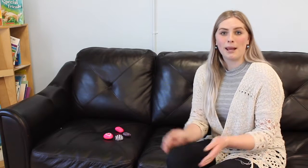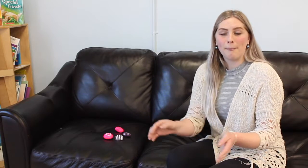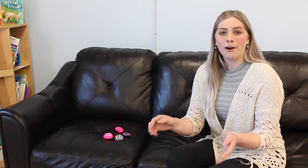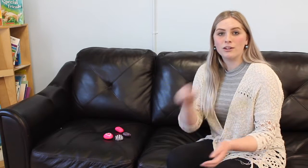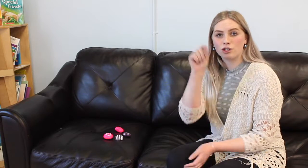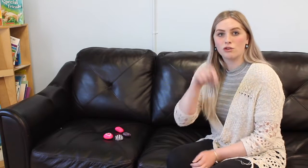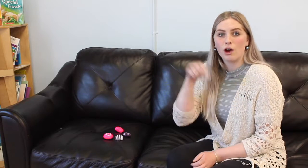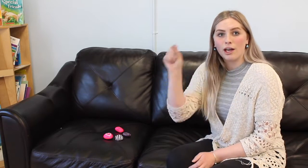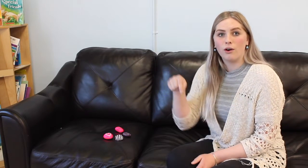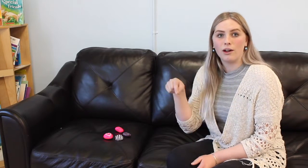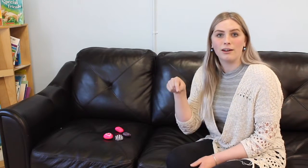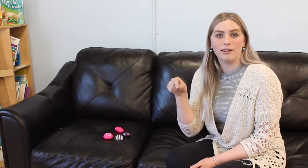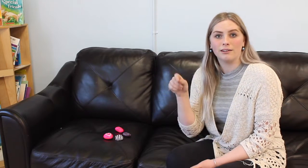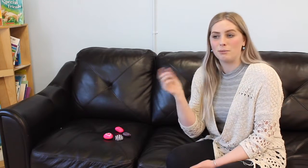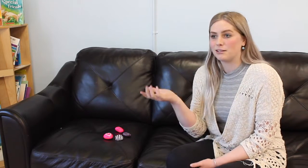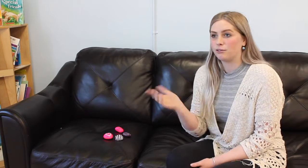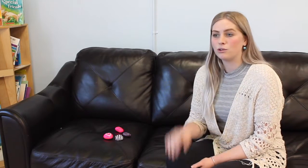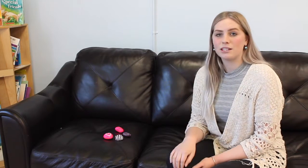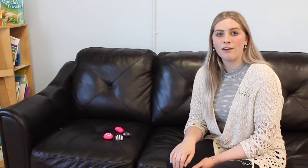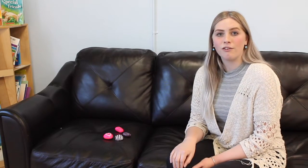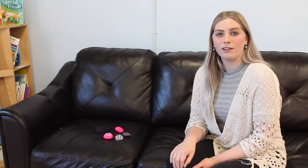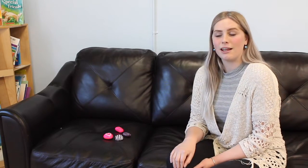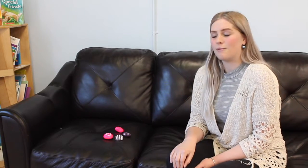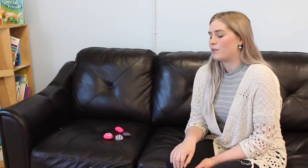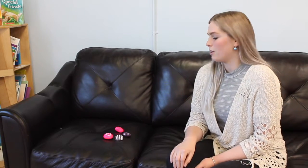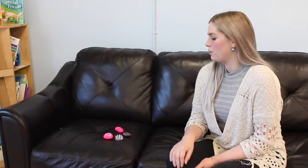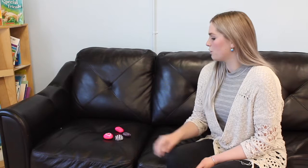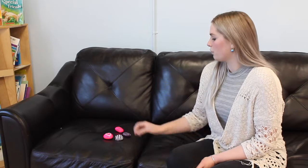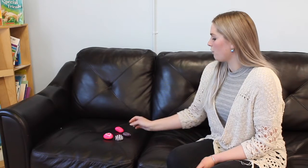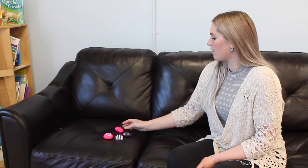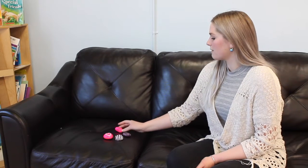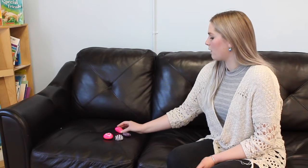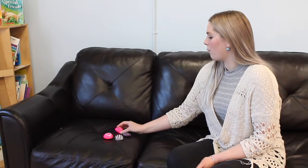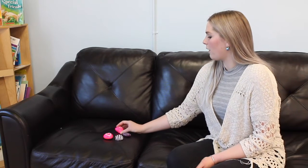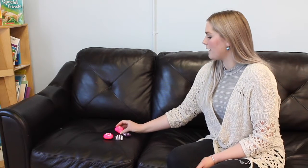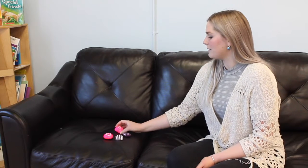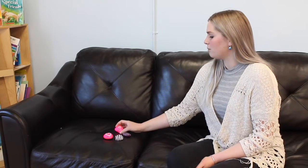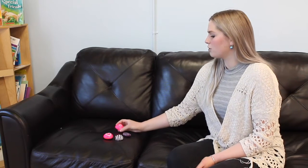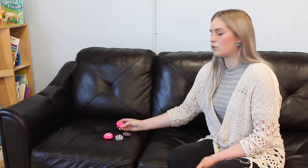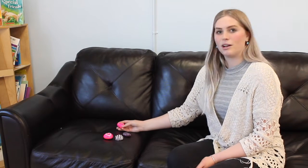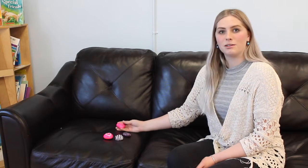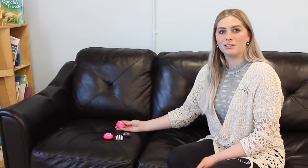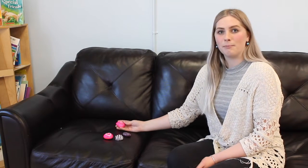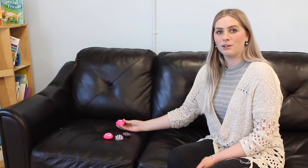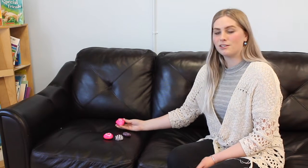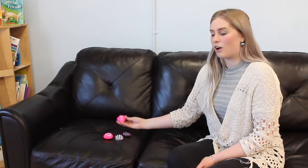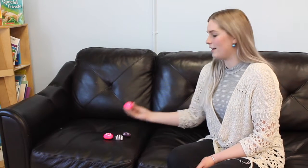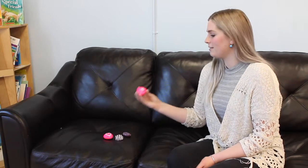paper and just draw it on a piece of loose leaf and then use your little rocks. So what I did was just draw some simple designs